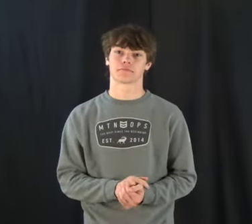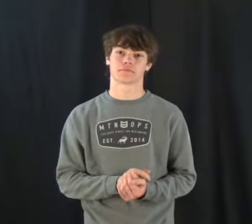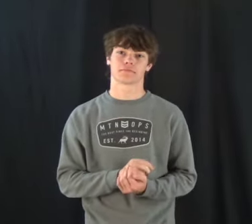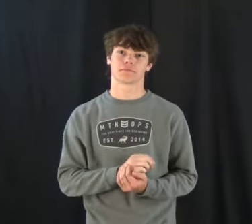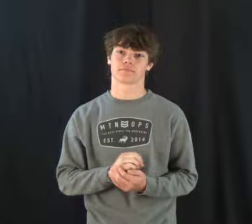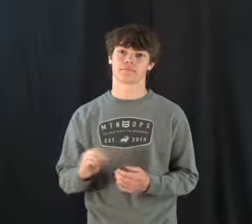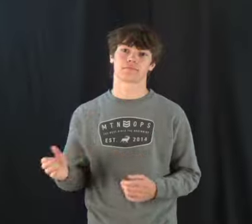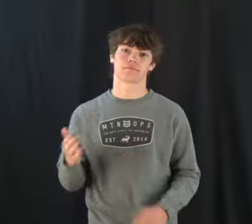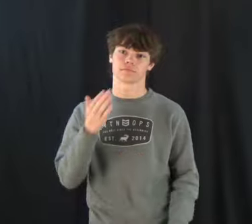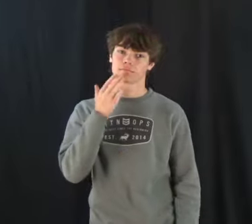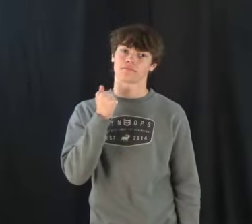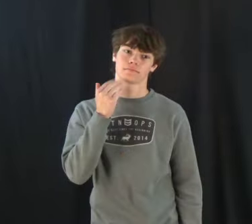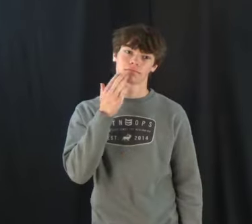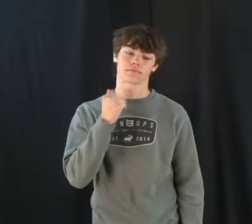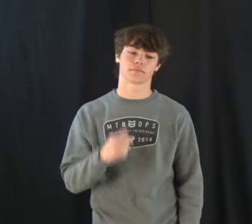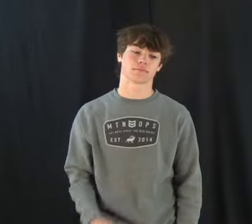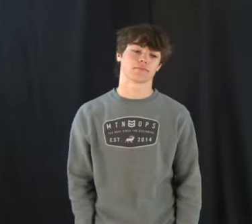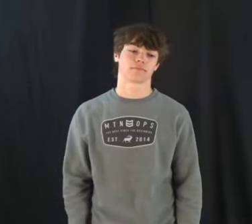Oh, sugar, sugar